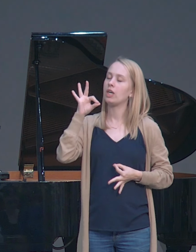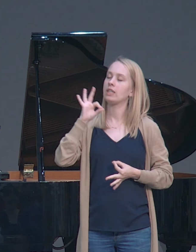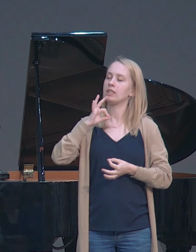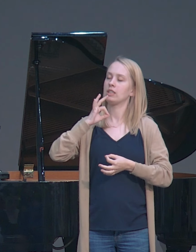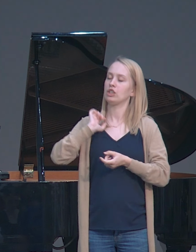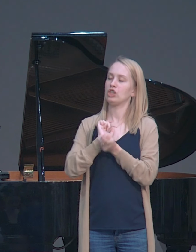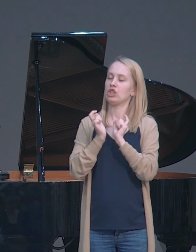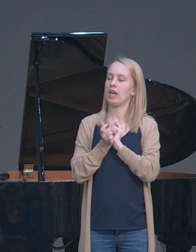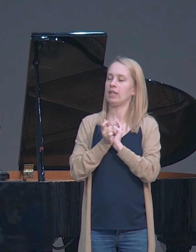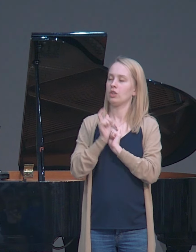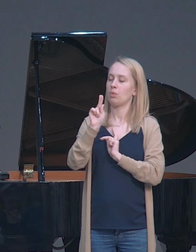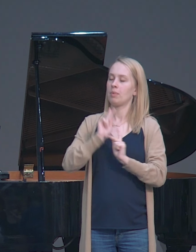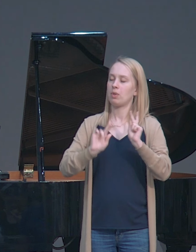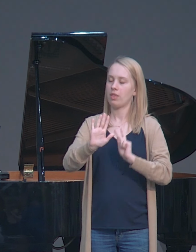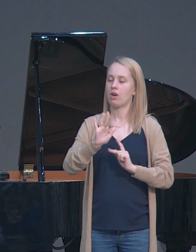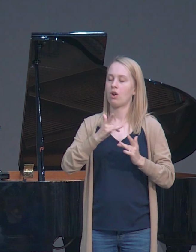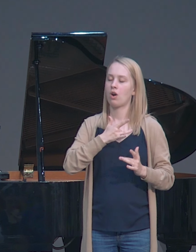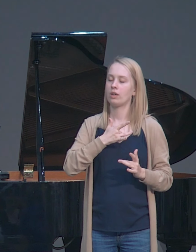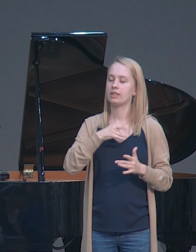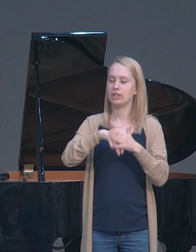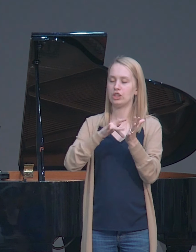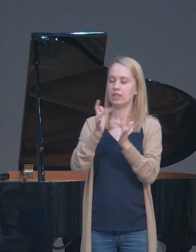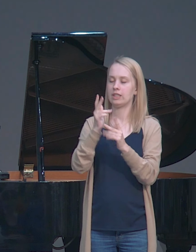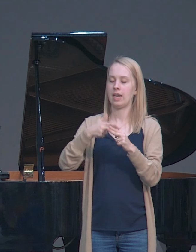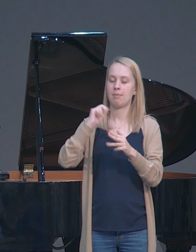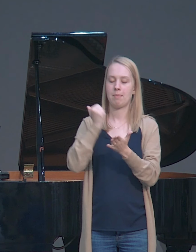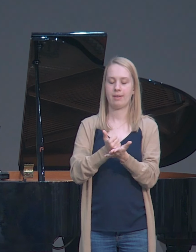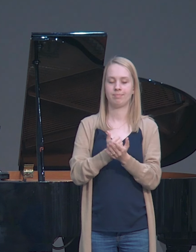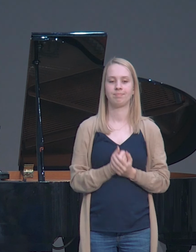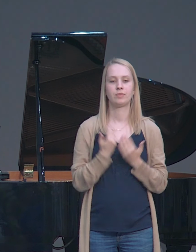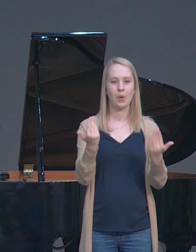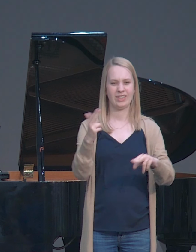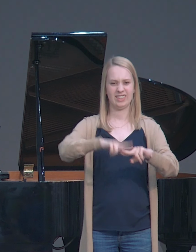your people? We ask this in Jesus' name, amen. You may be seated.